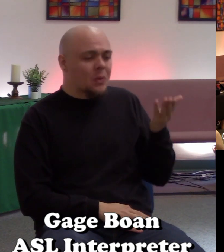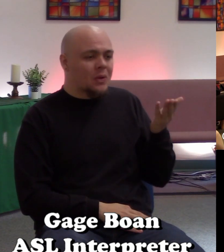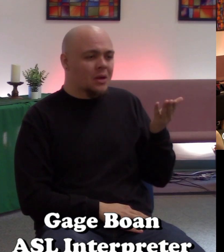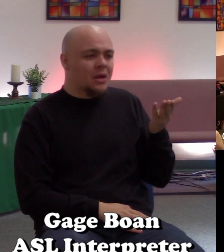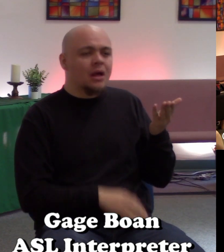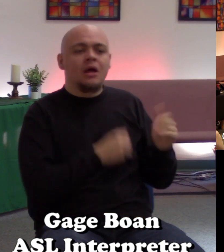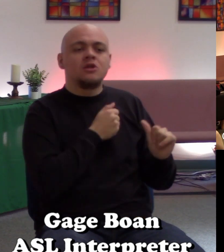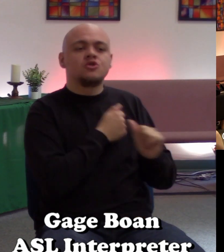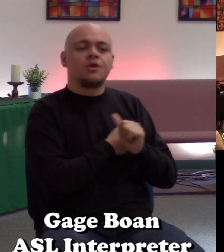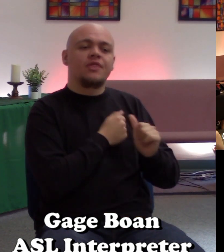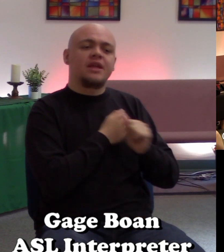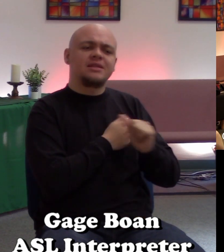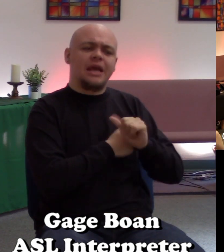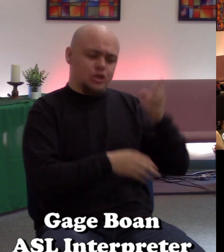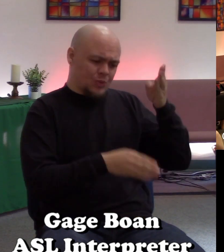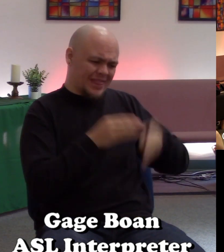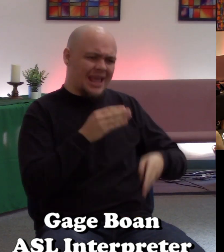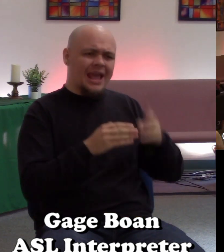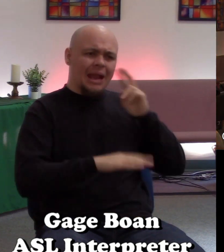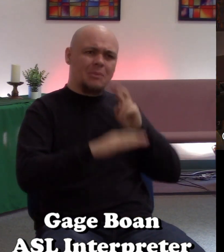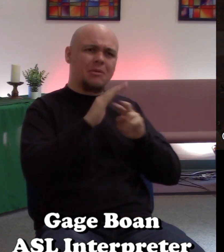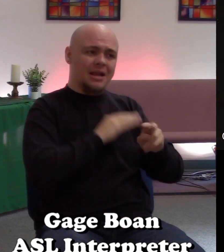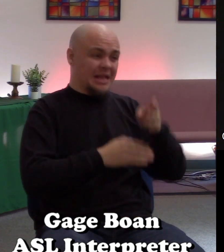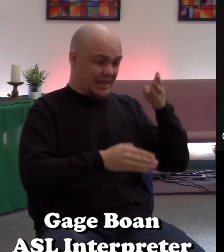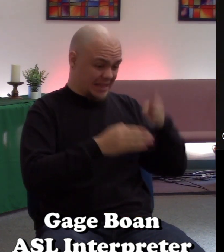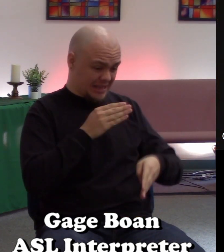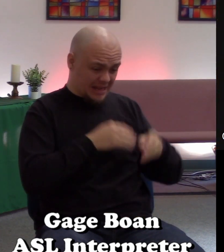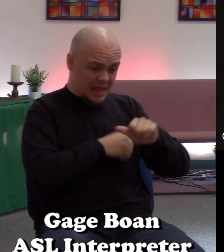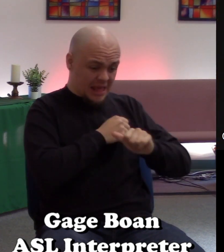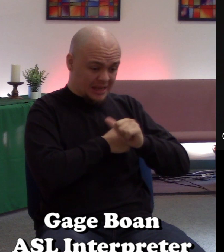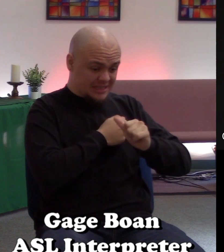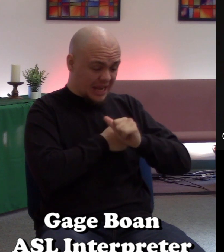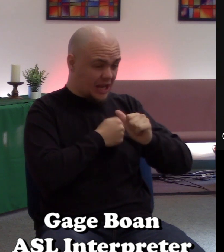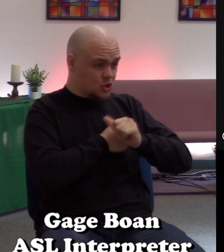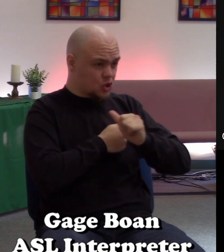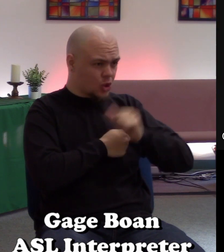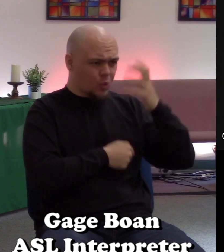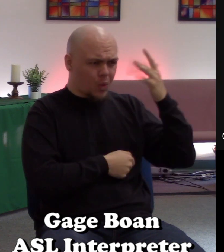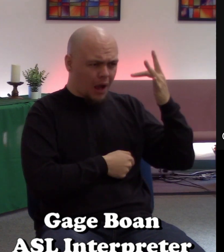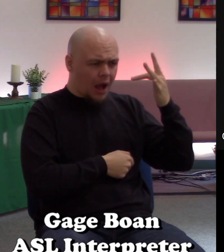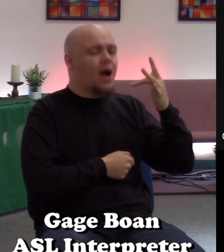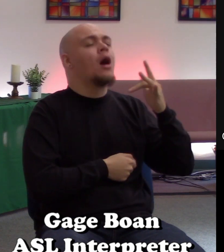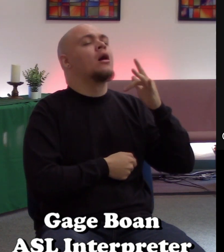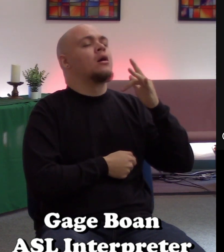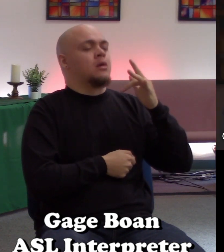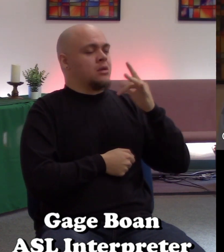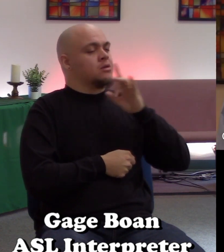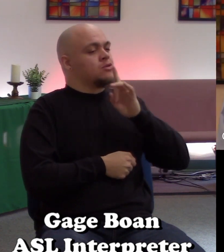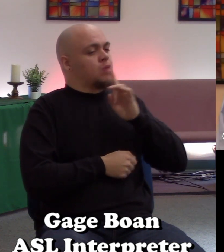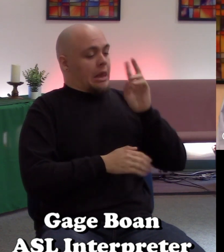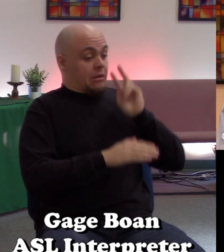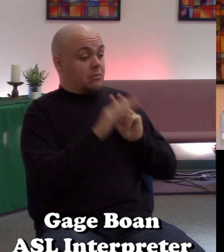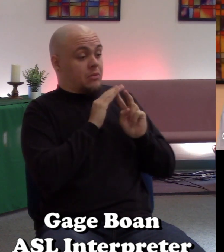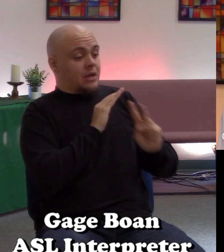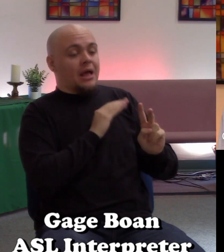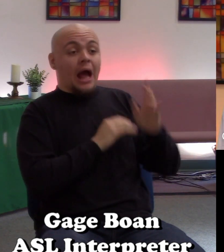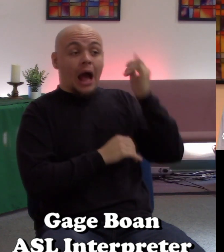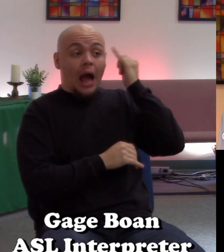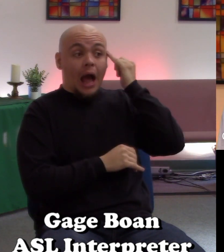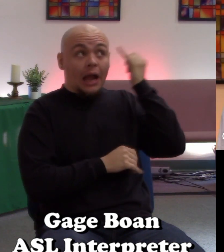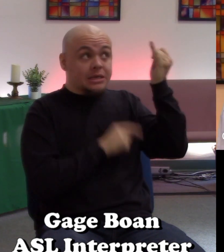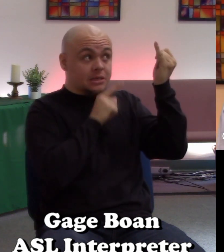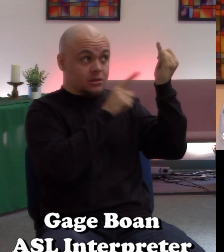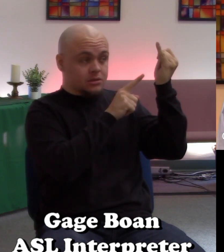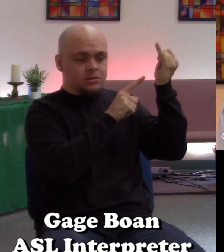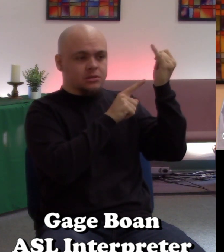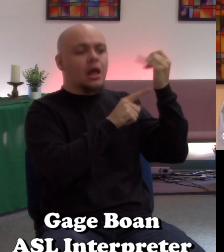who you are. So what's the danger of all this end time prediction nonsense? And I really think trying to predict the end times is dangerous